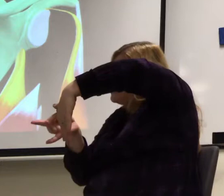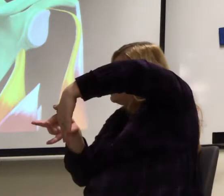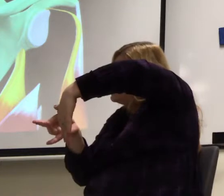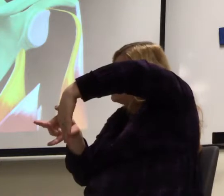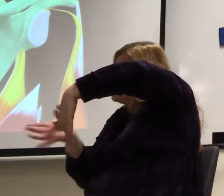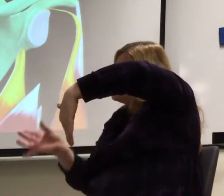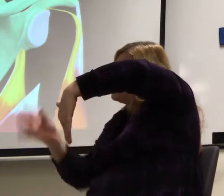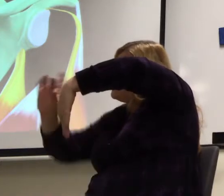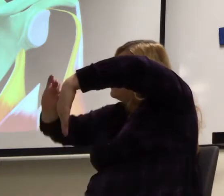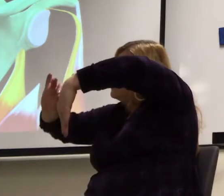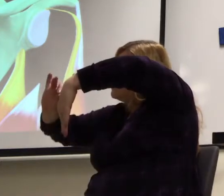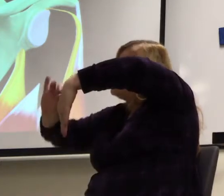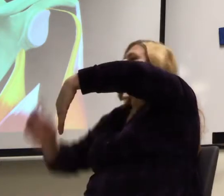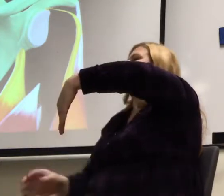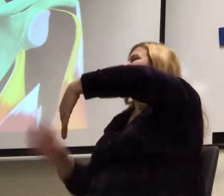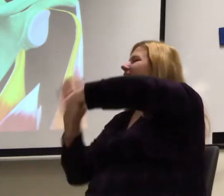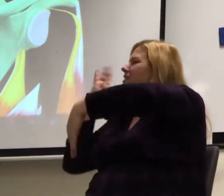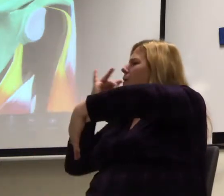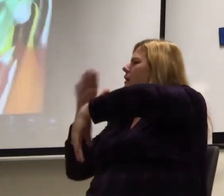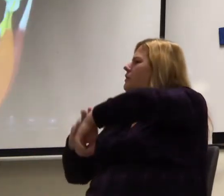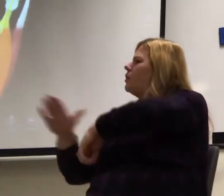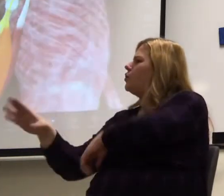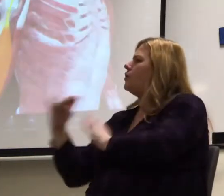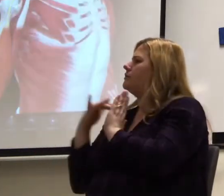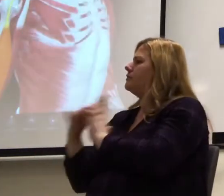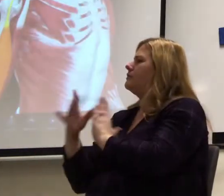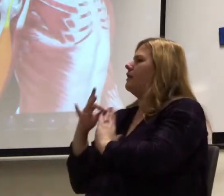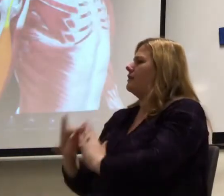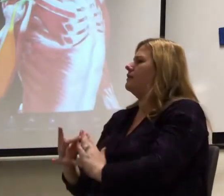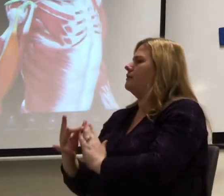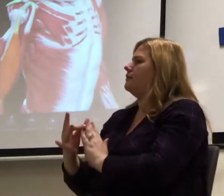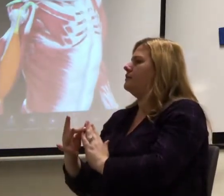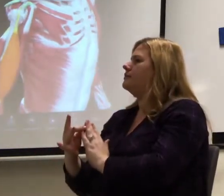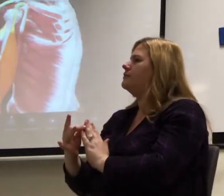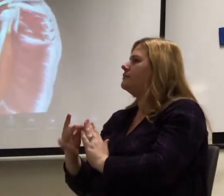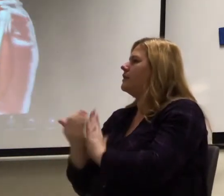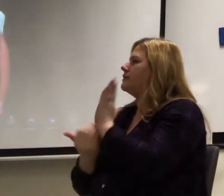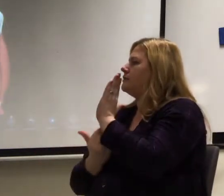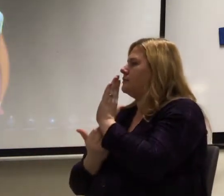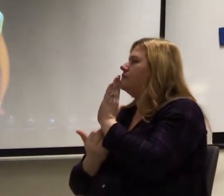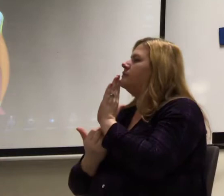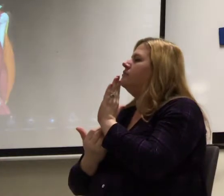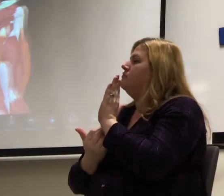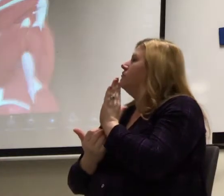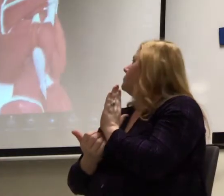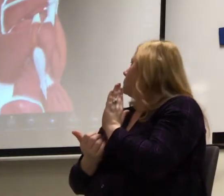So that's why those are on your study list. We're going to learn those heads.